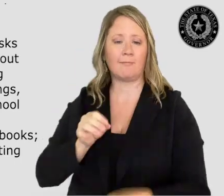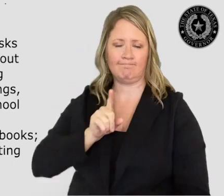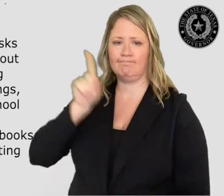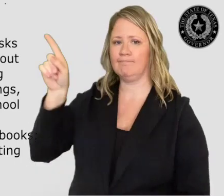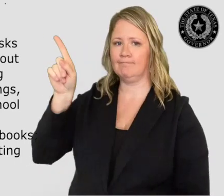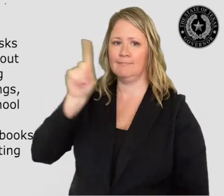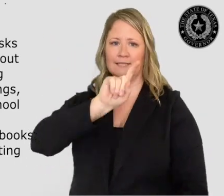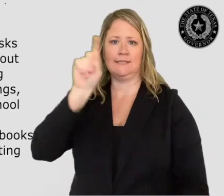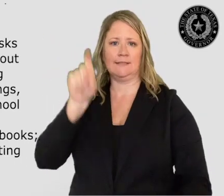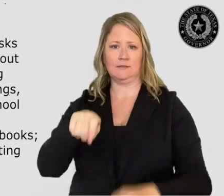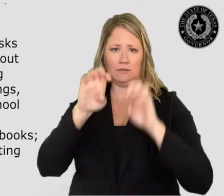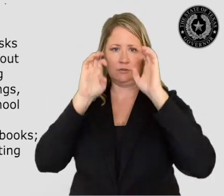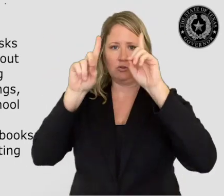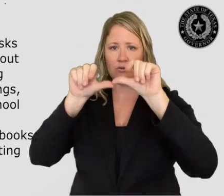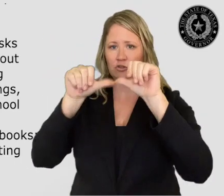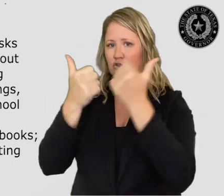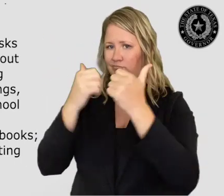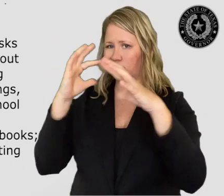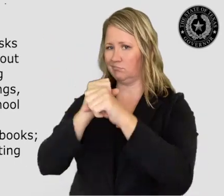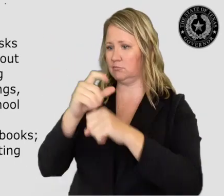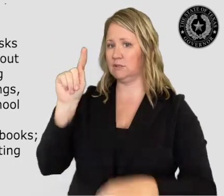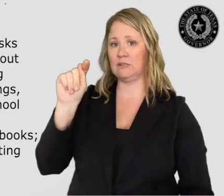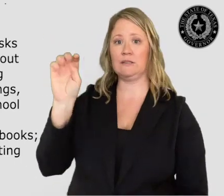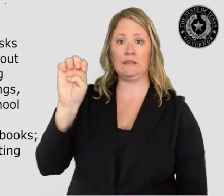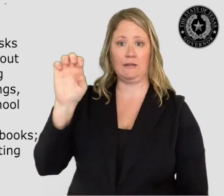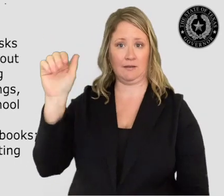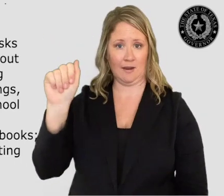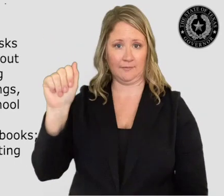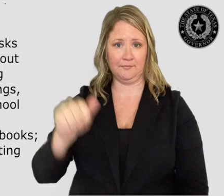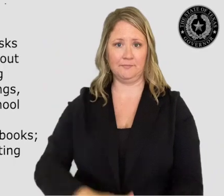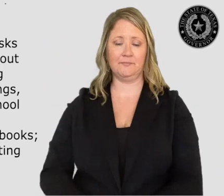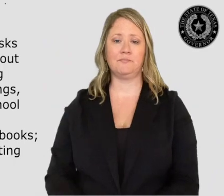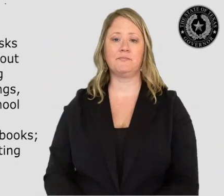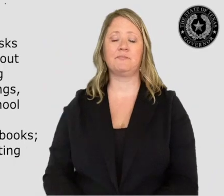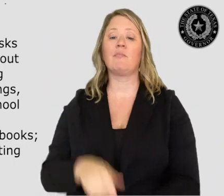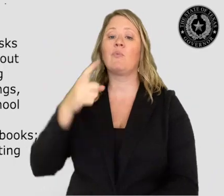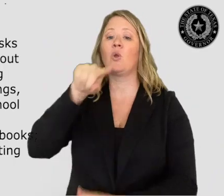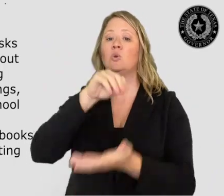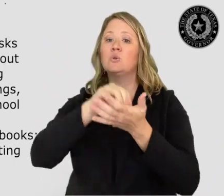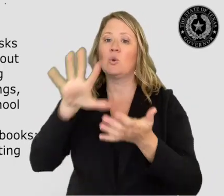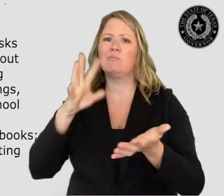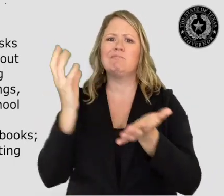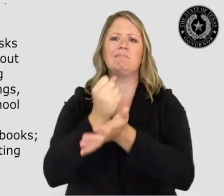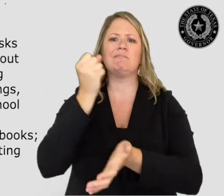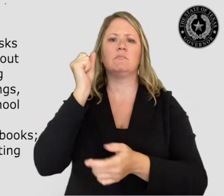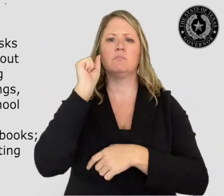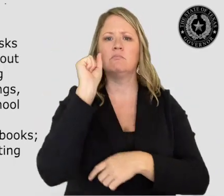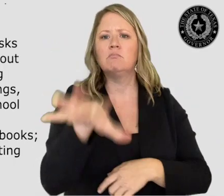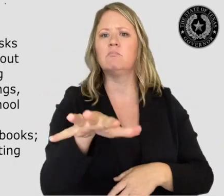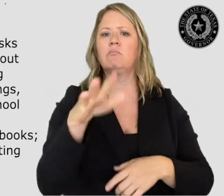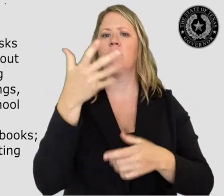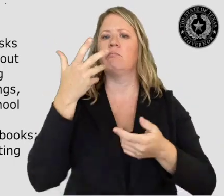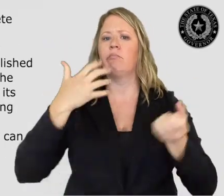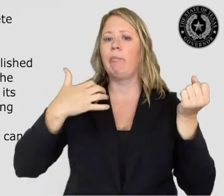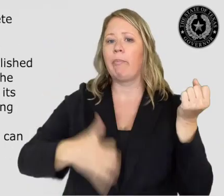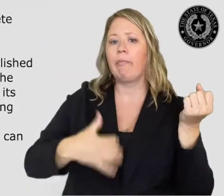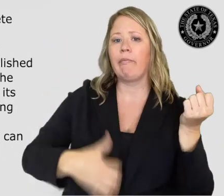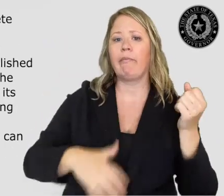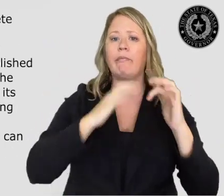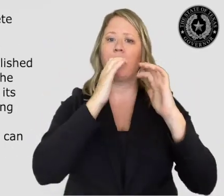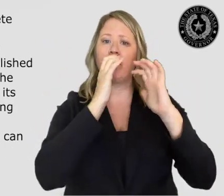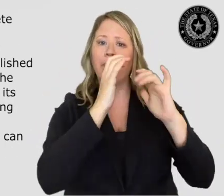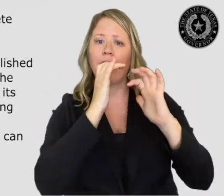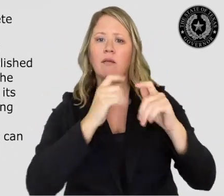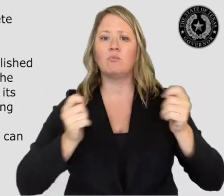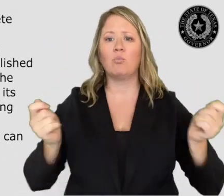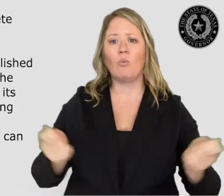administrative tasks such as cleaning out lockers, collecting personal belongings, and returning school items like band instruments and books,